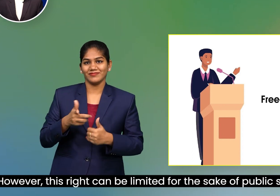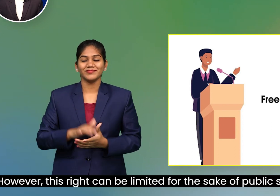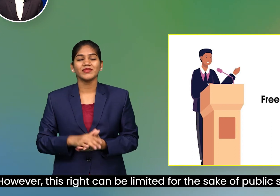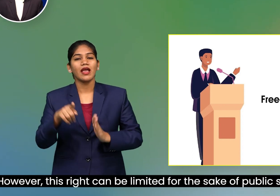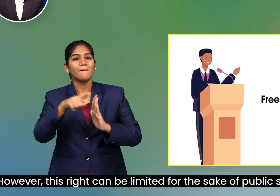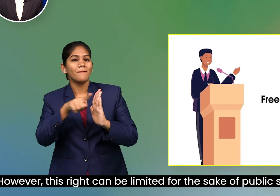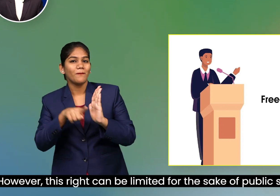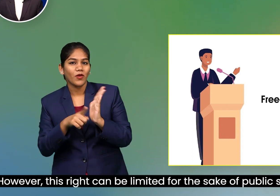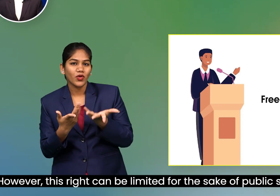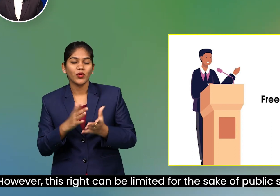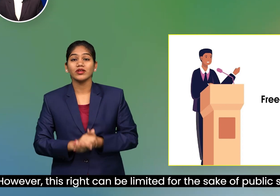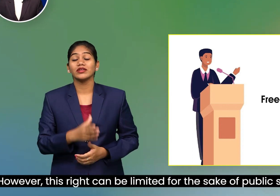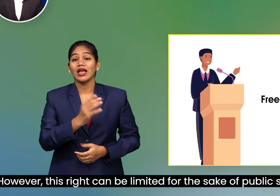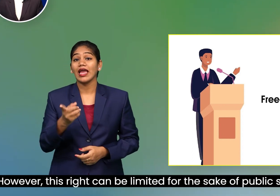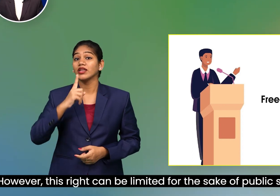morals, and order.